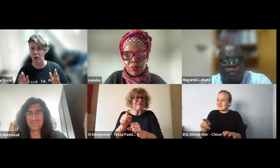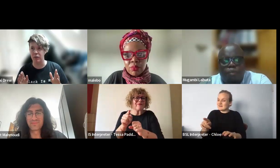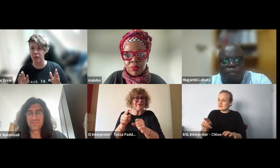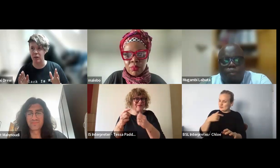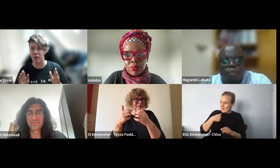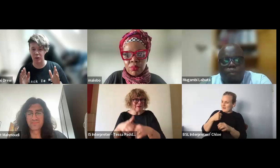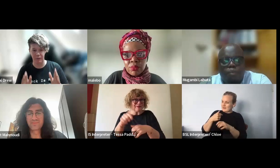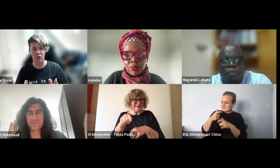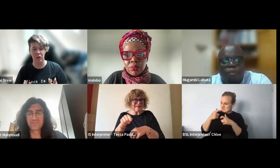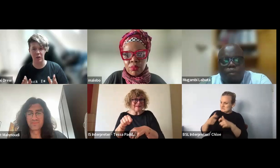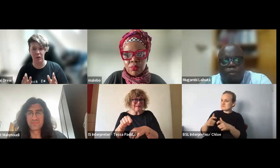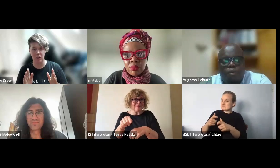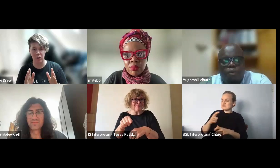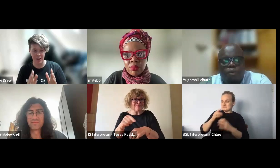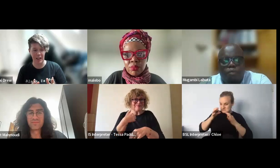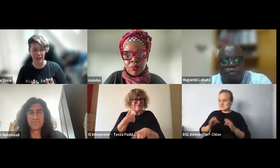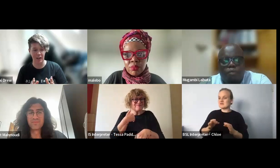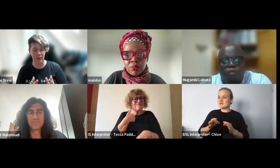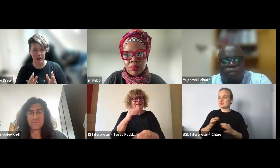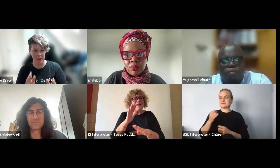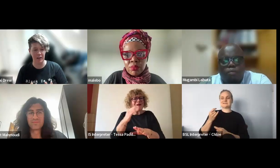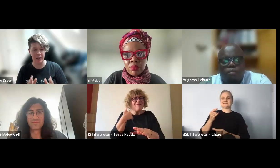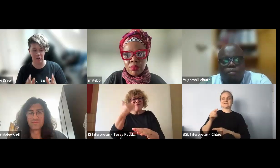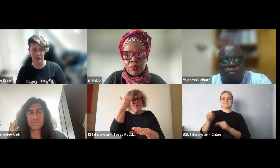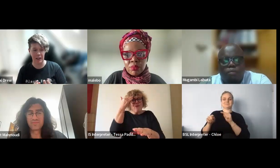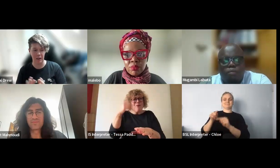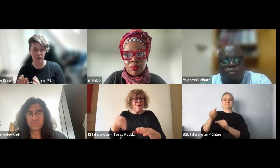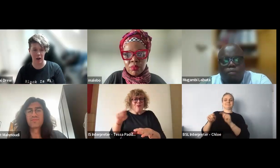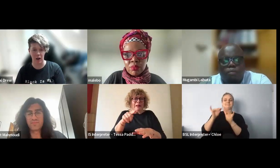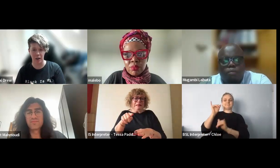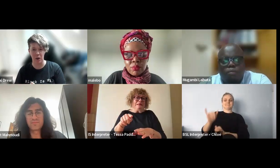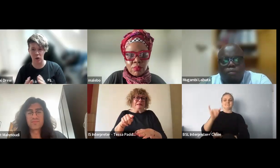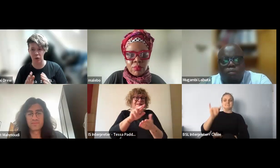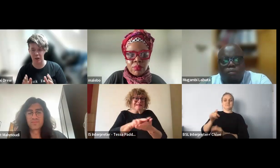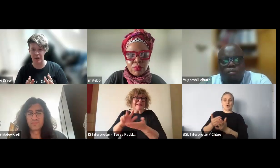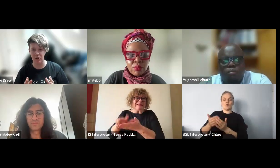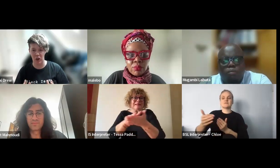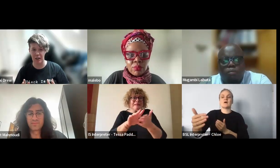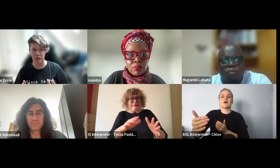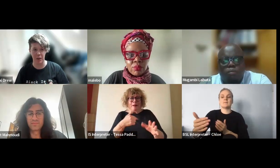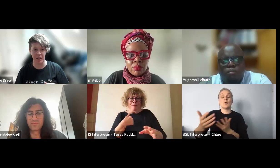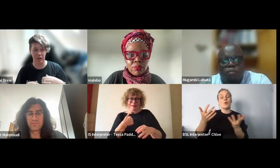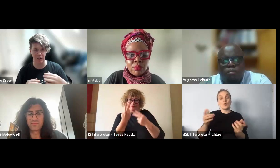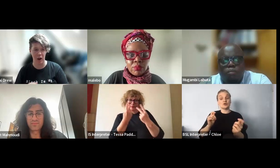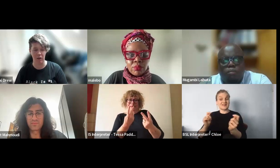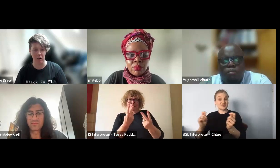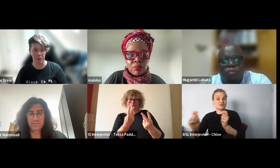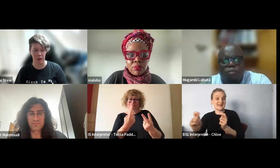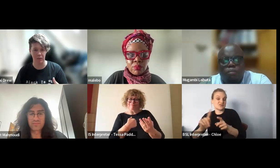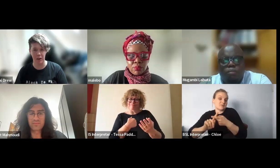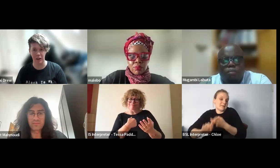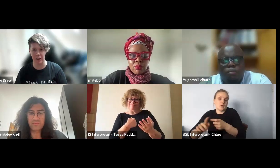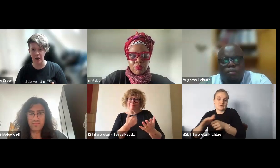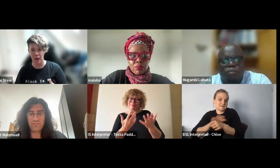level of sufficient critique and ability to critique it over time? Or does that change depending on the scenario